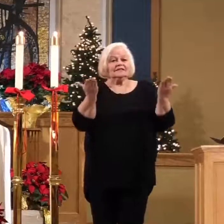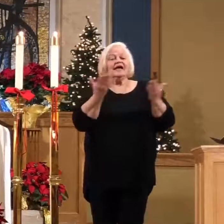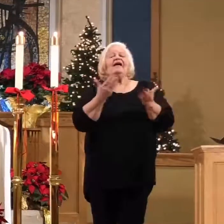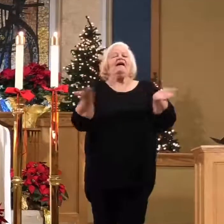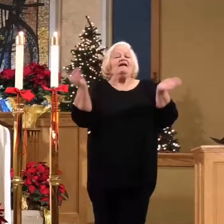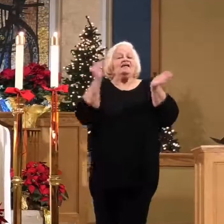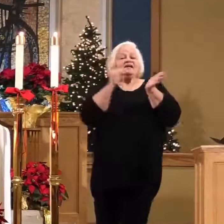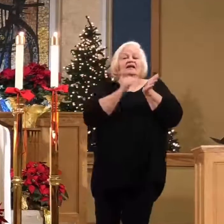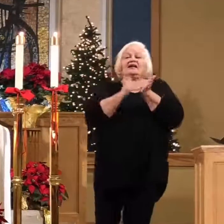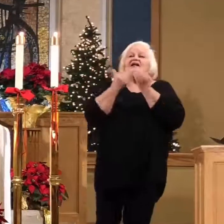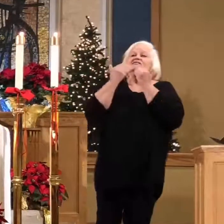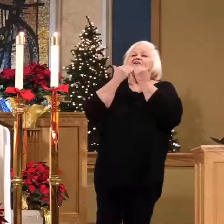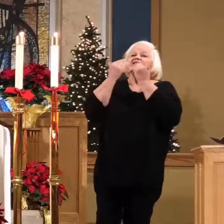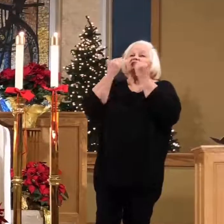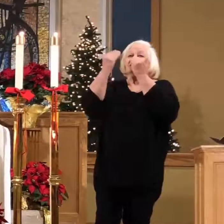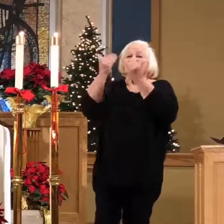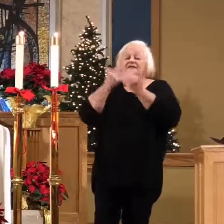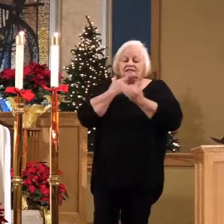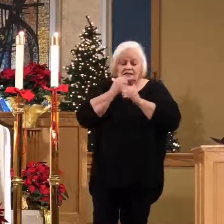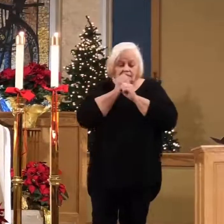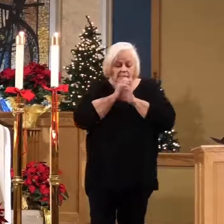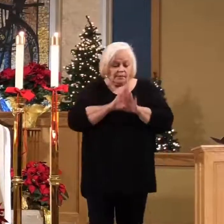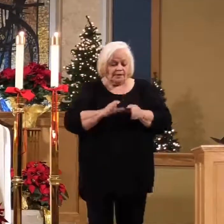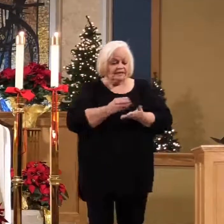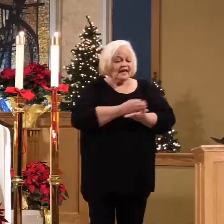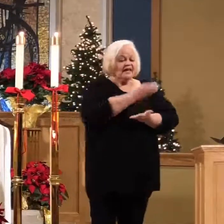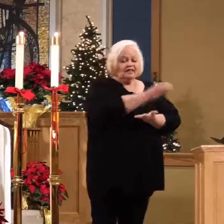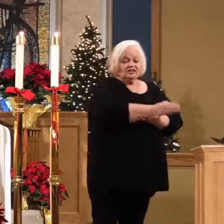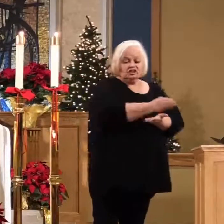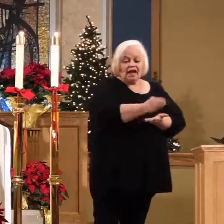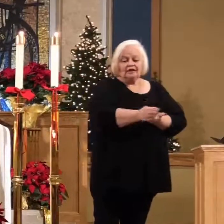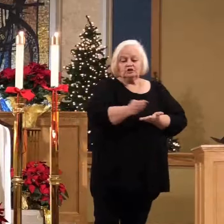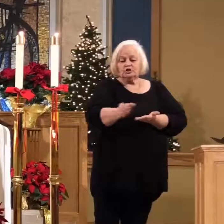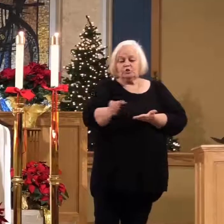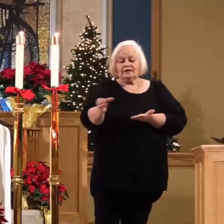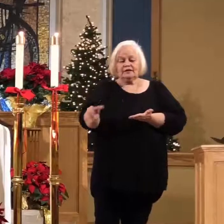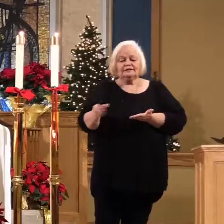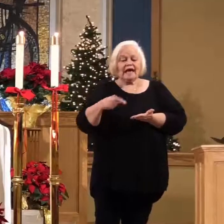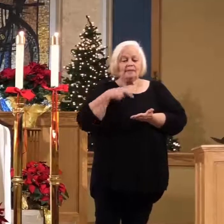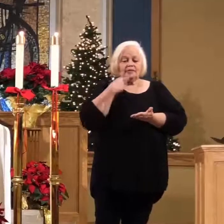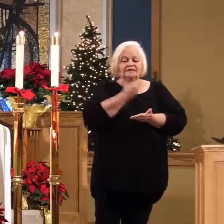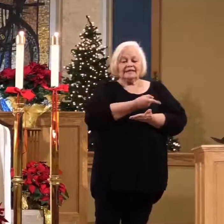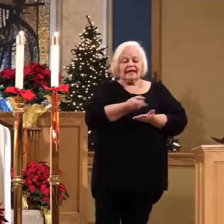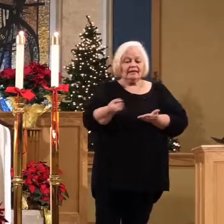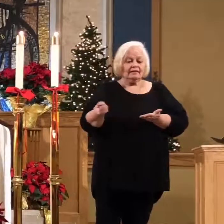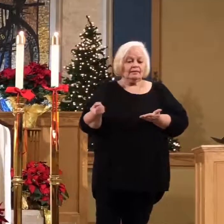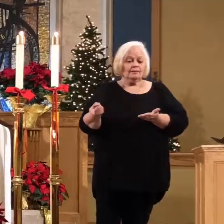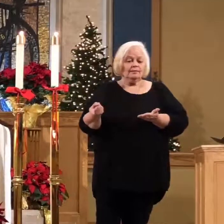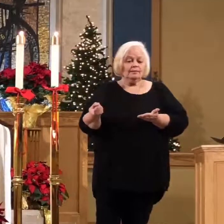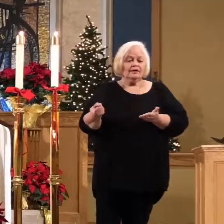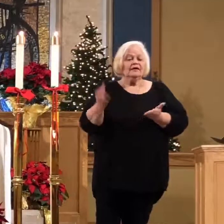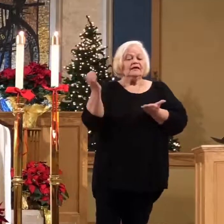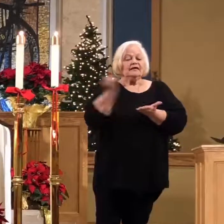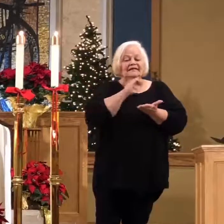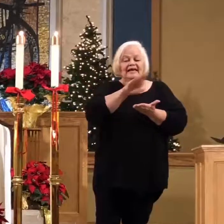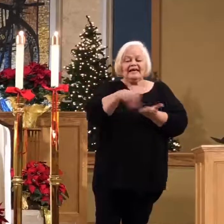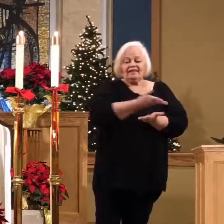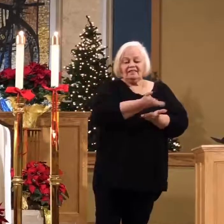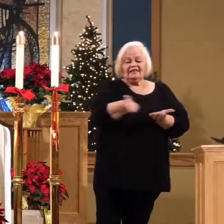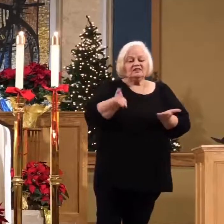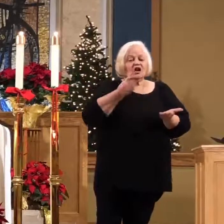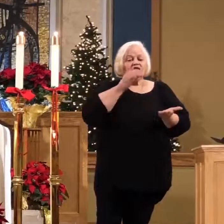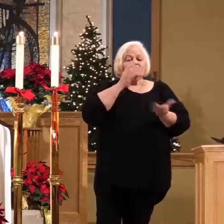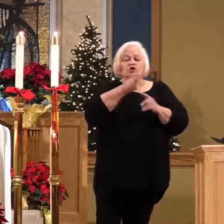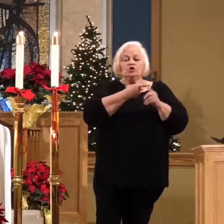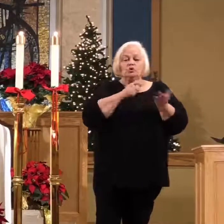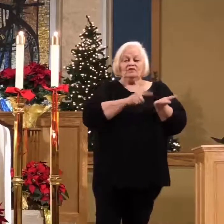once more giving you thanks, he said the blessing and gave the chalice to his disciples, saying, "Take this, all of you, and drink